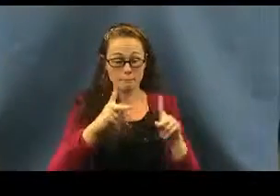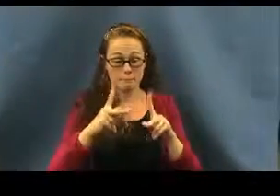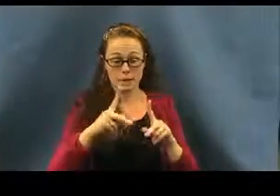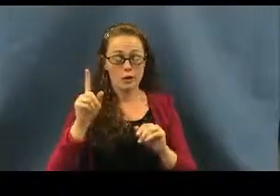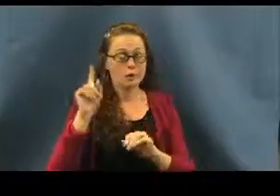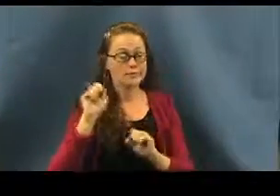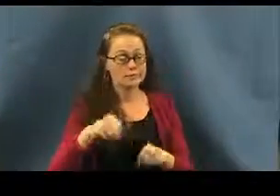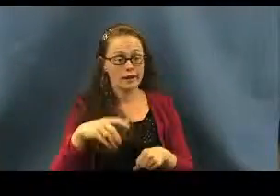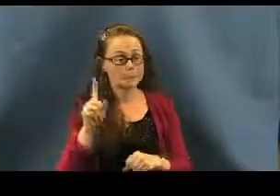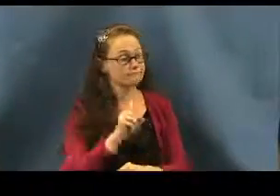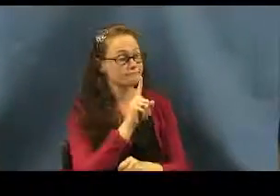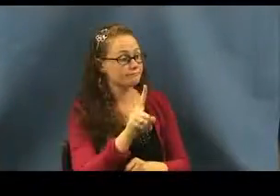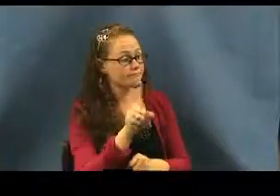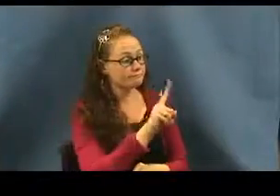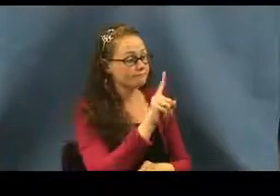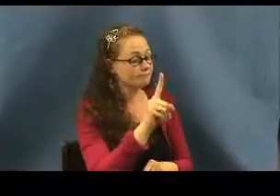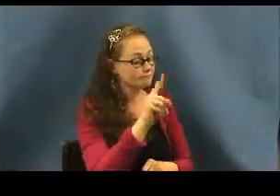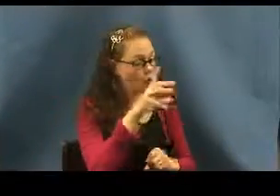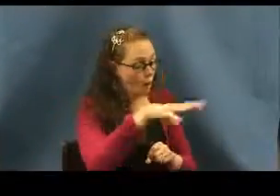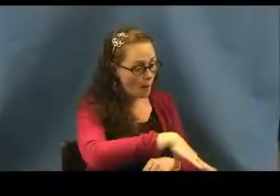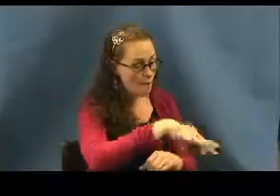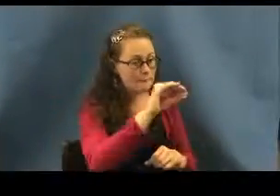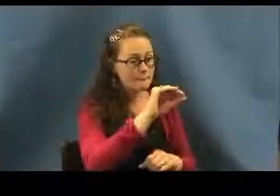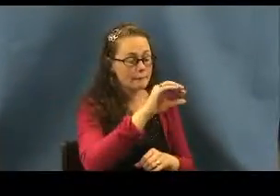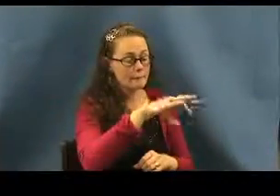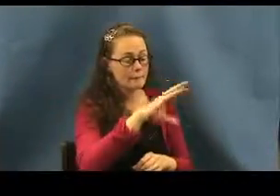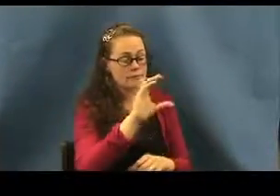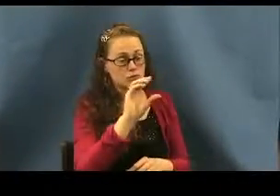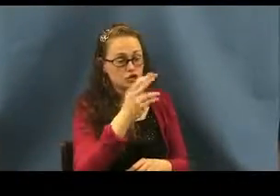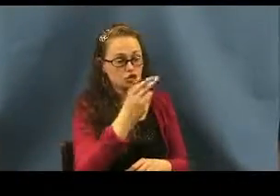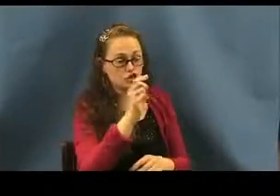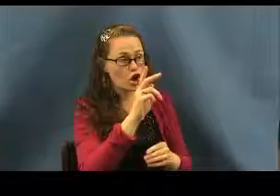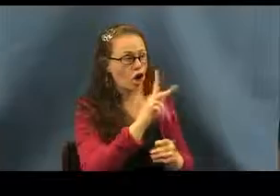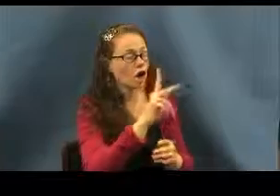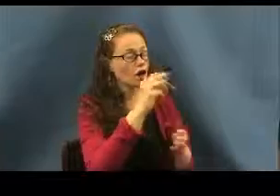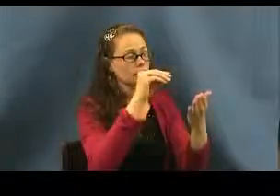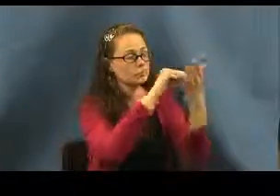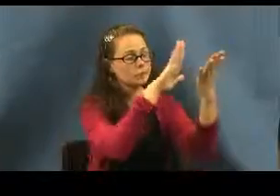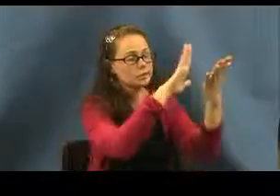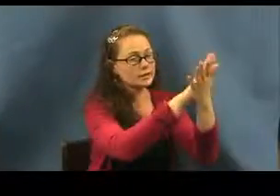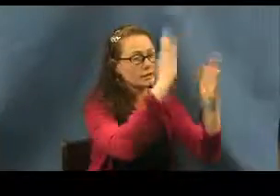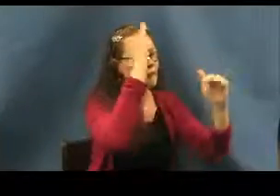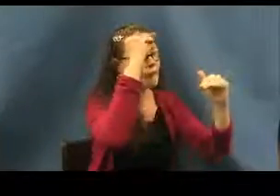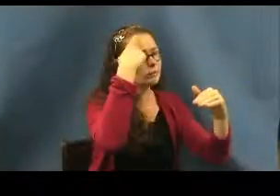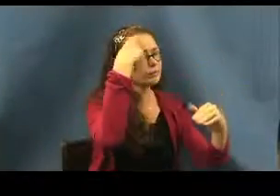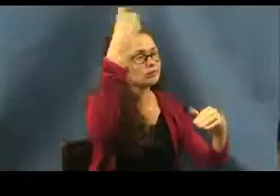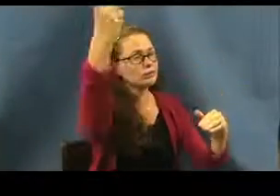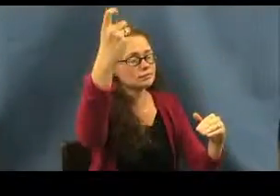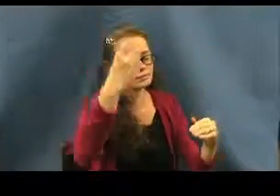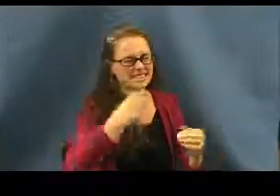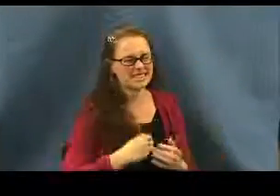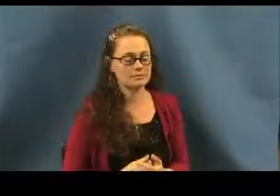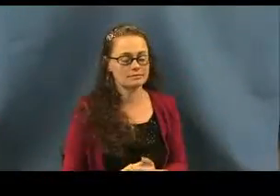I didn't know what to expect from this experiment, but by the next day, the wall was entirely filled out, and it kept